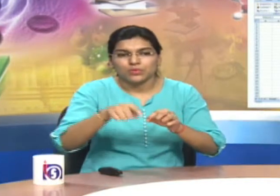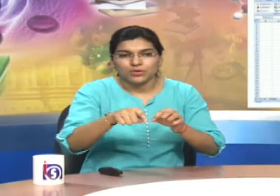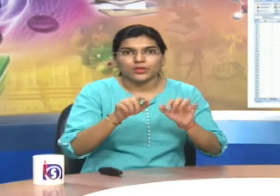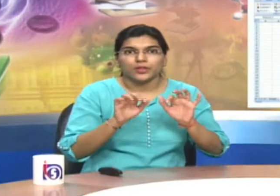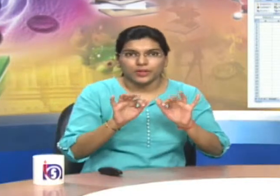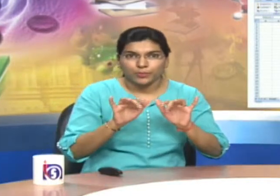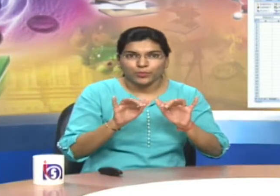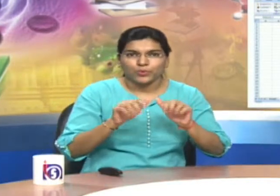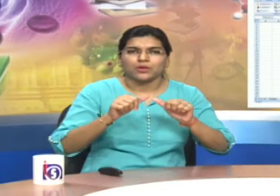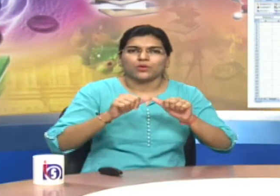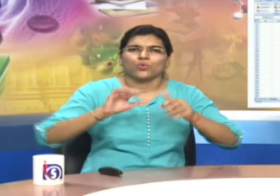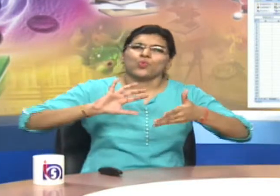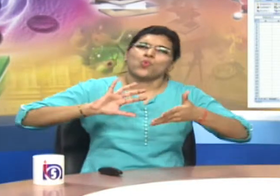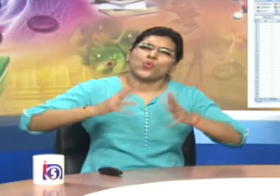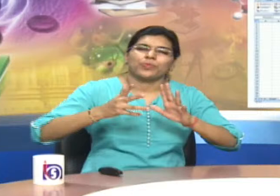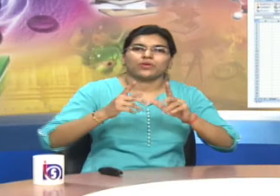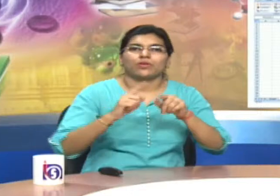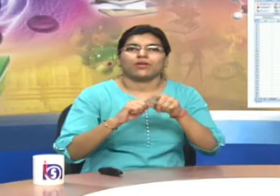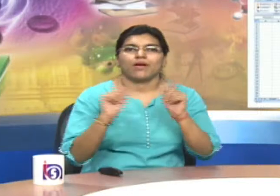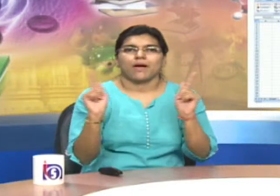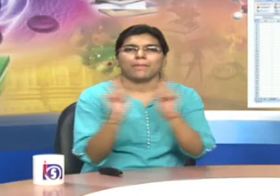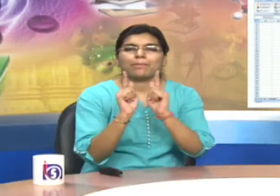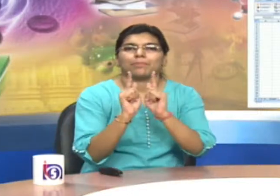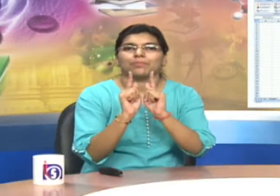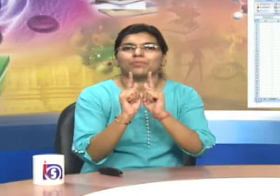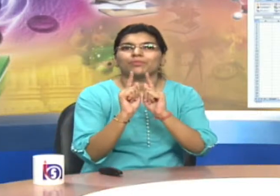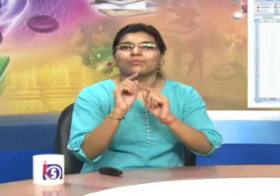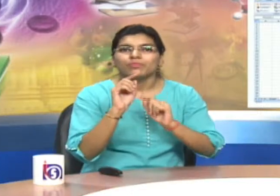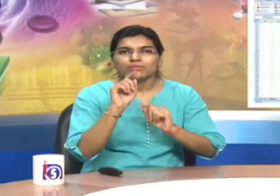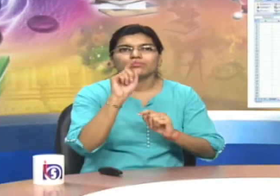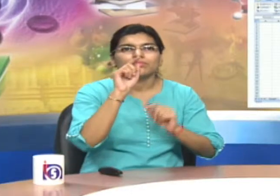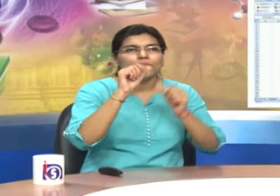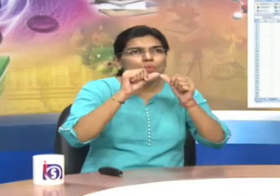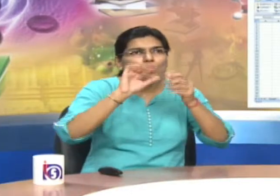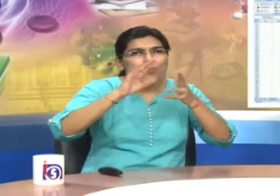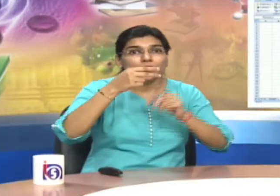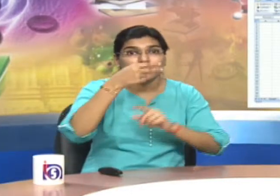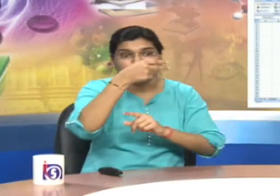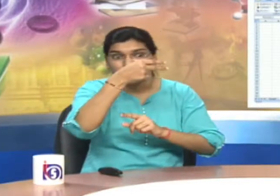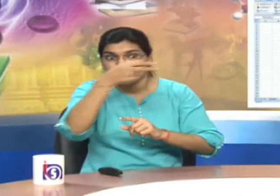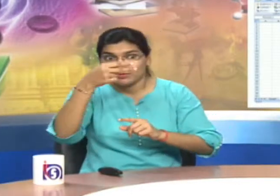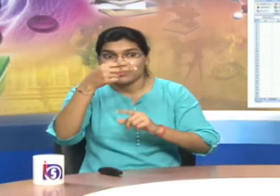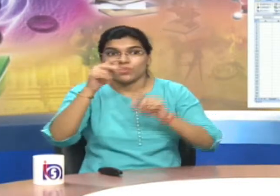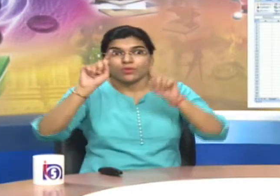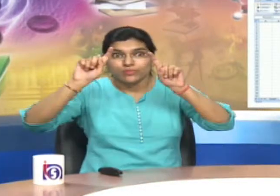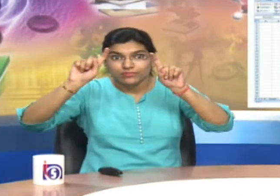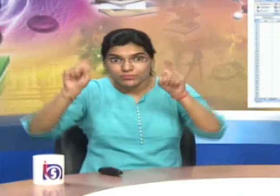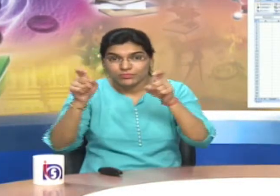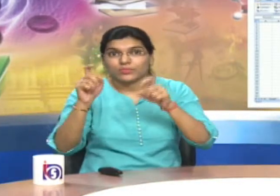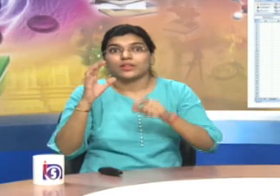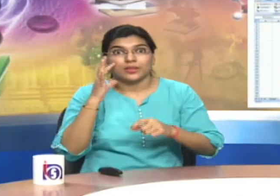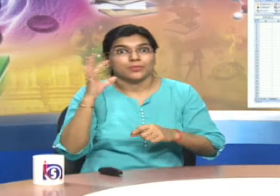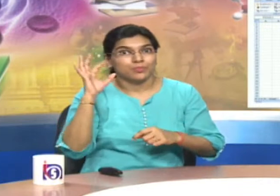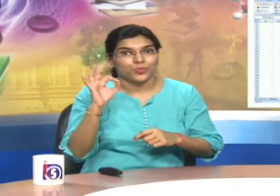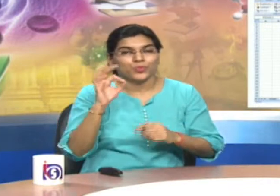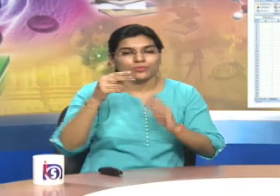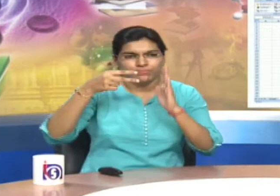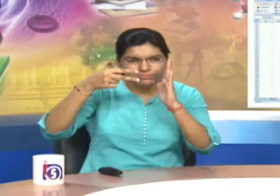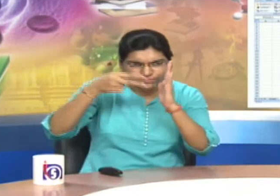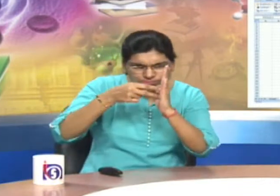the calculator for doing calculation. So in computer it is automatic. You just have to put the number. So